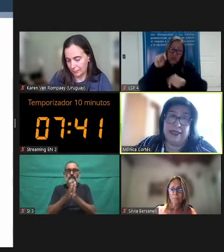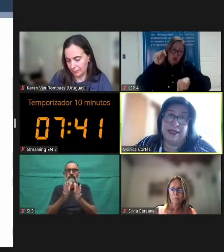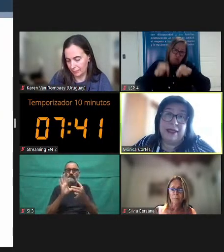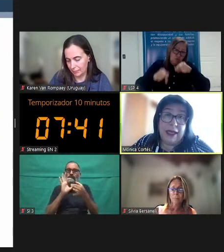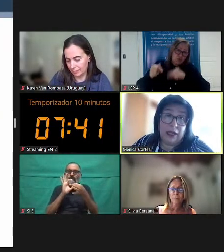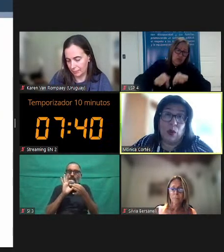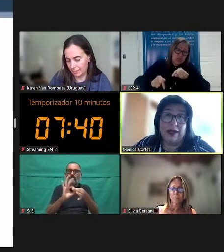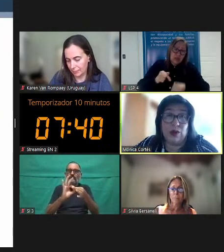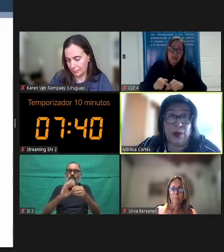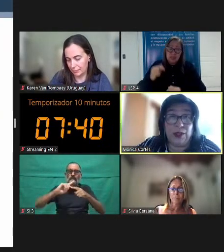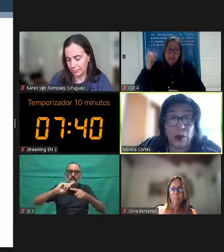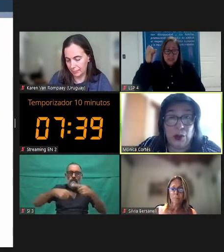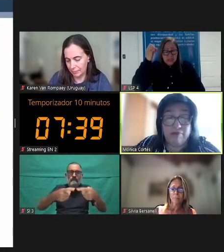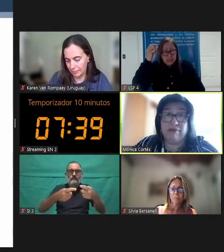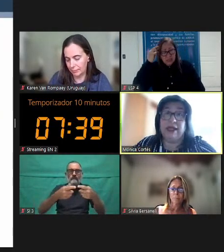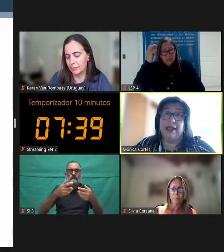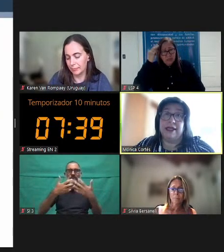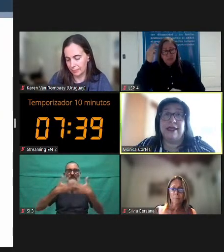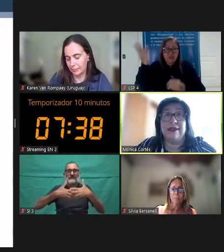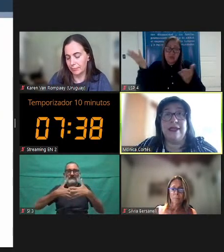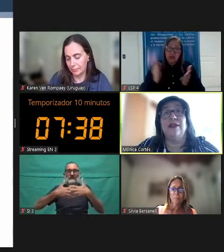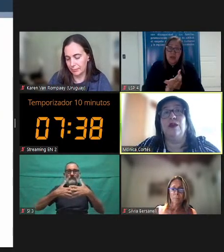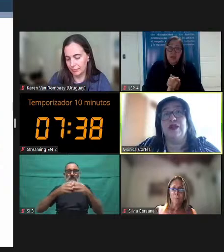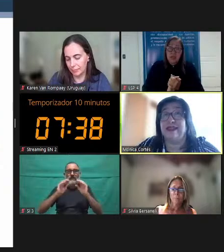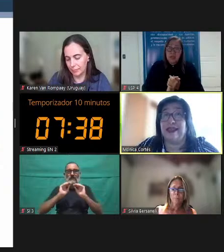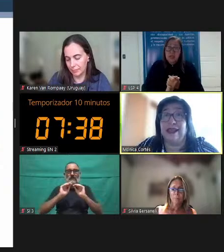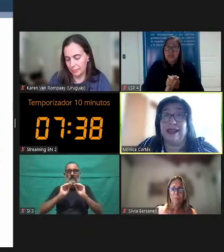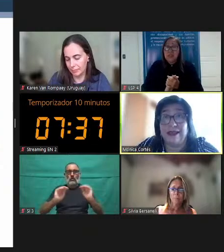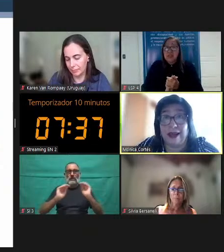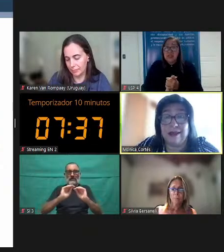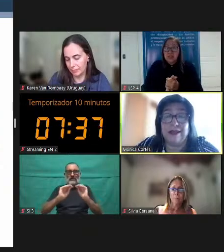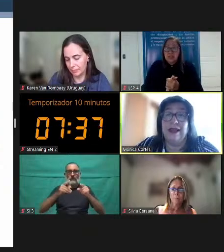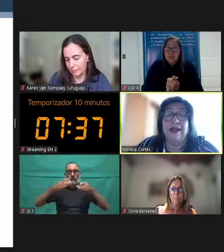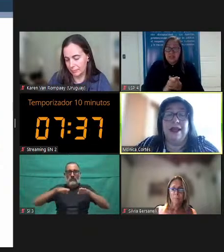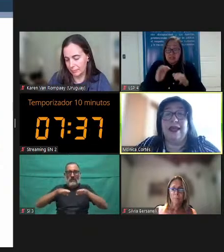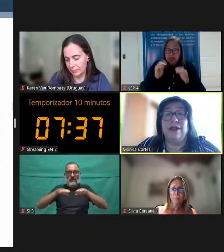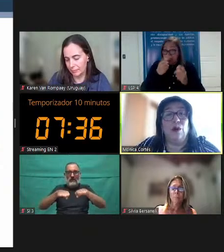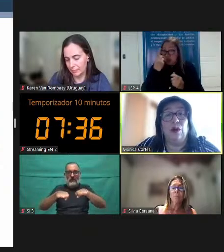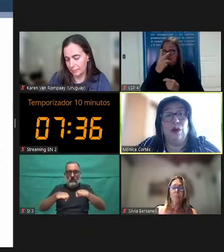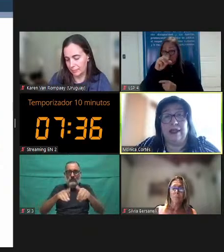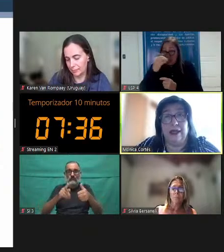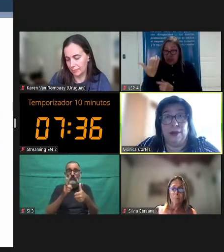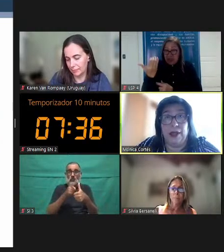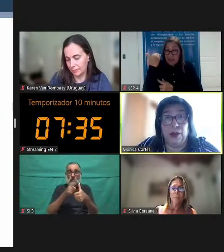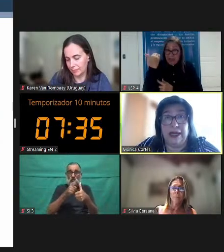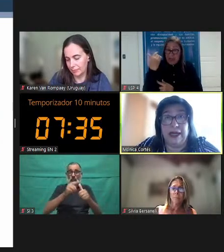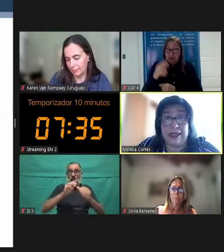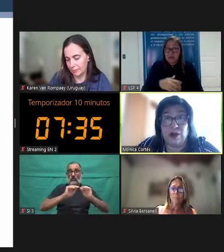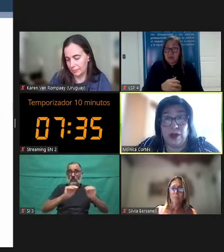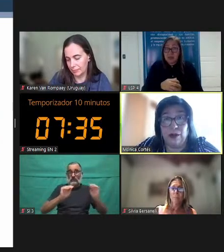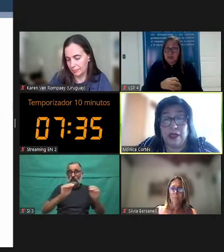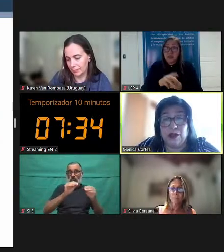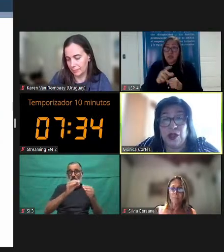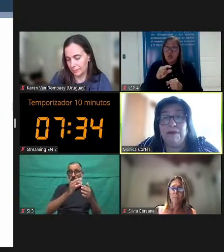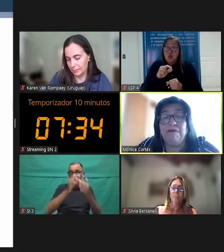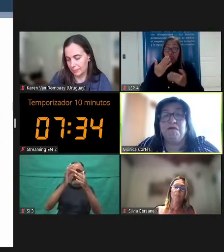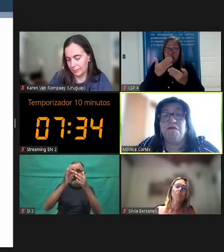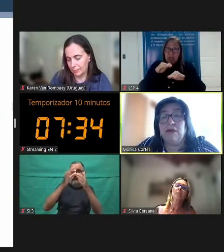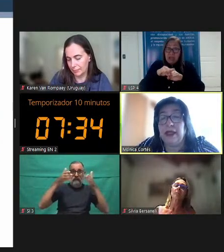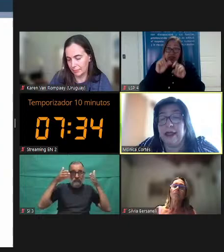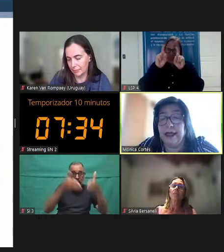address towards people with intellectual disabilities mainly who are the ones that are left behind